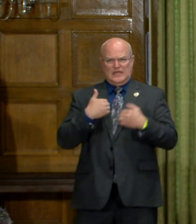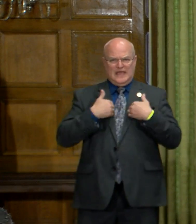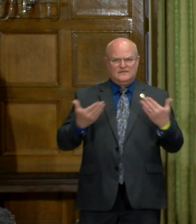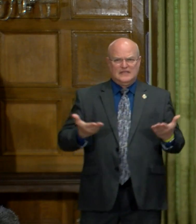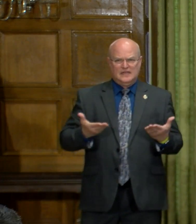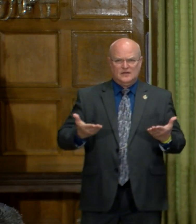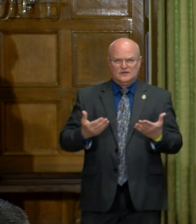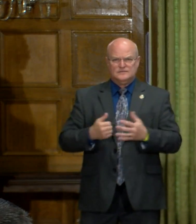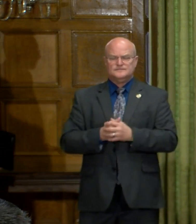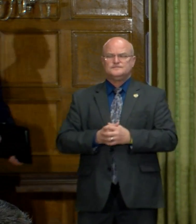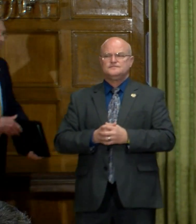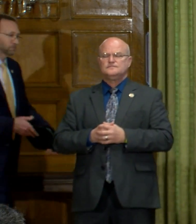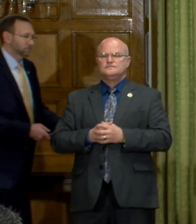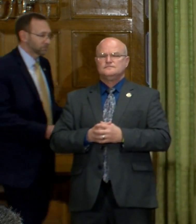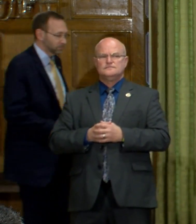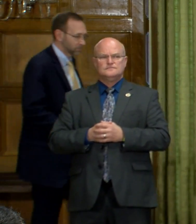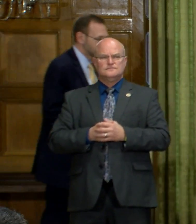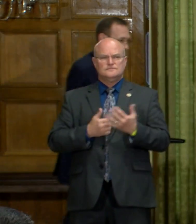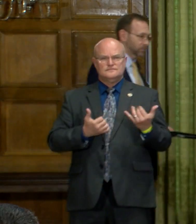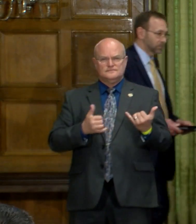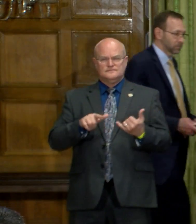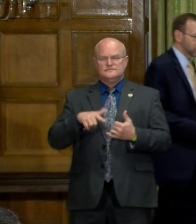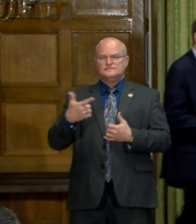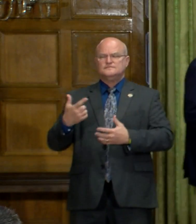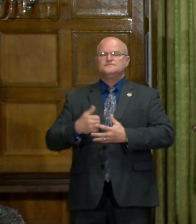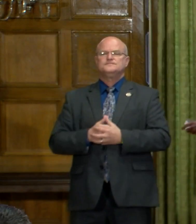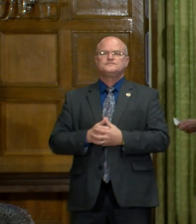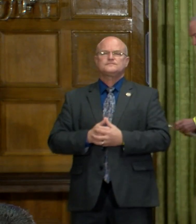here. Do you want to address